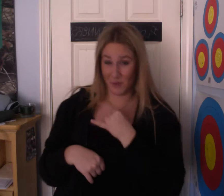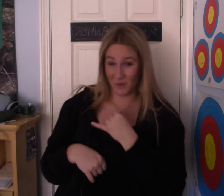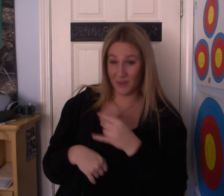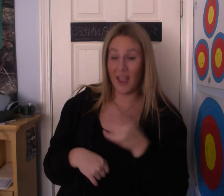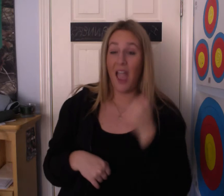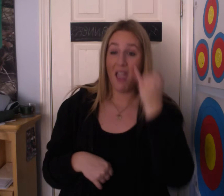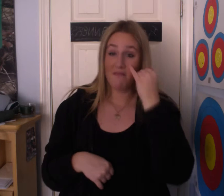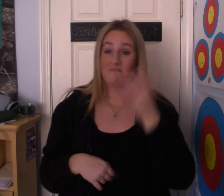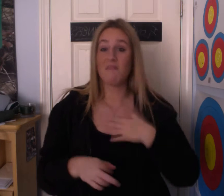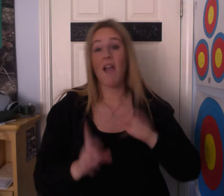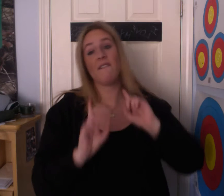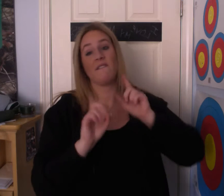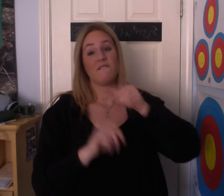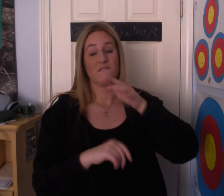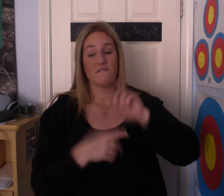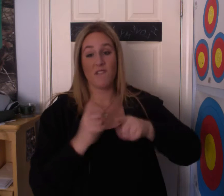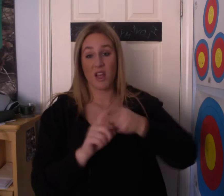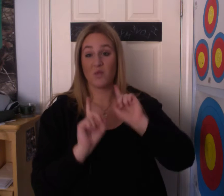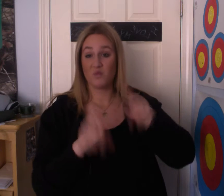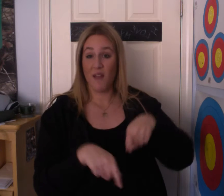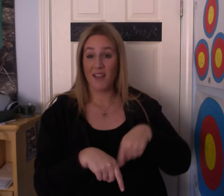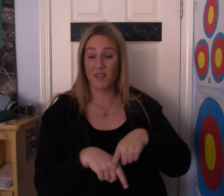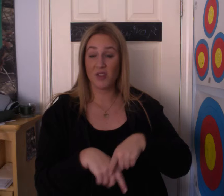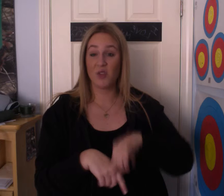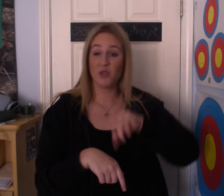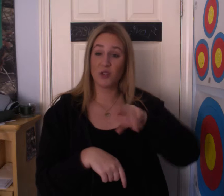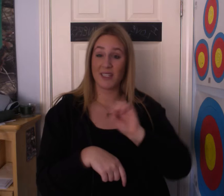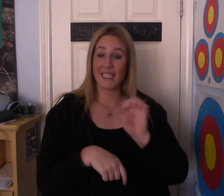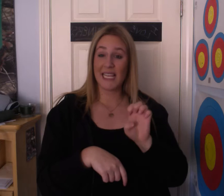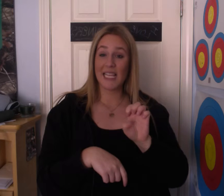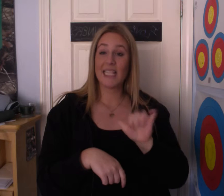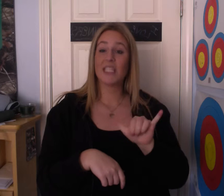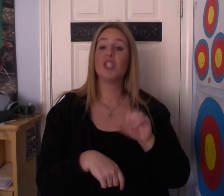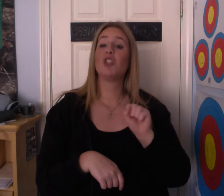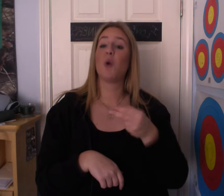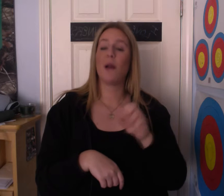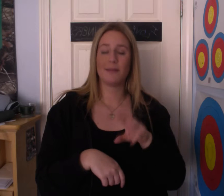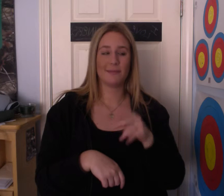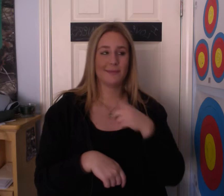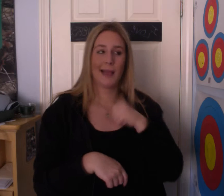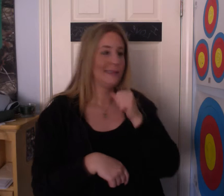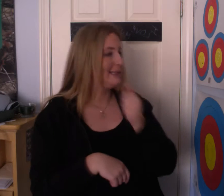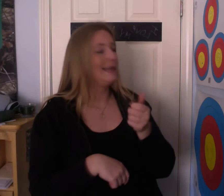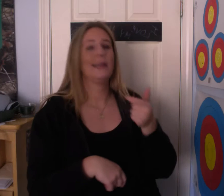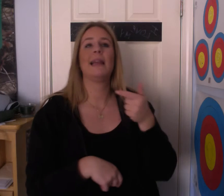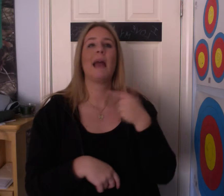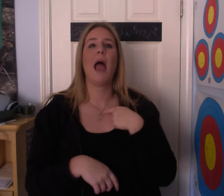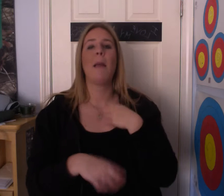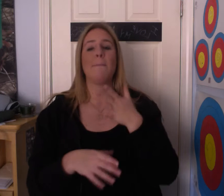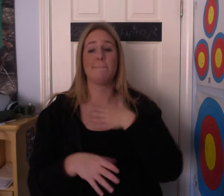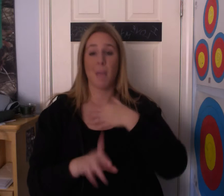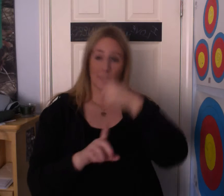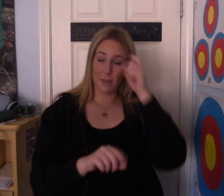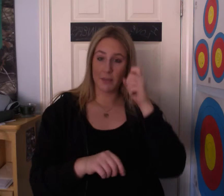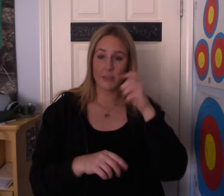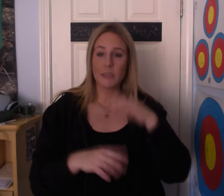their summer vacations on the Jersey Shore, I did not. I spent my summers in a war zone because my parents